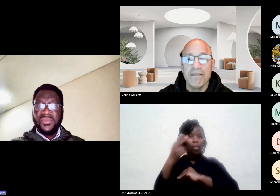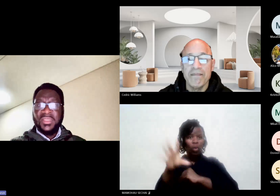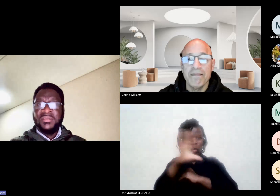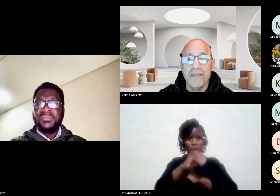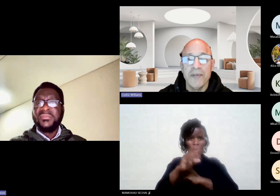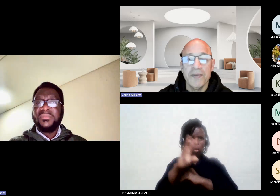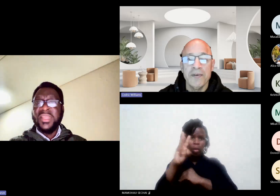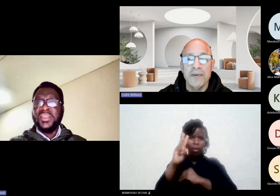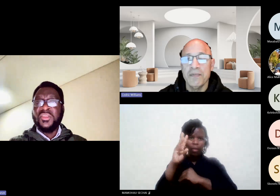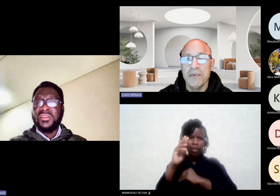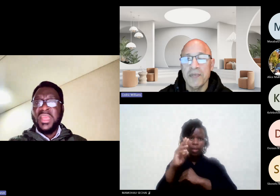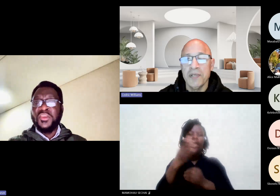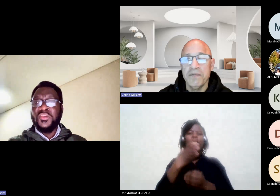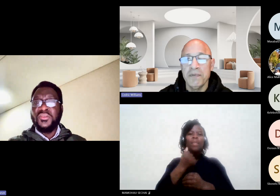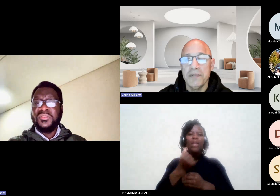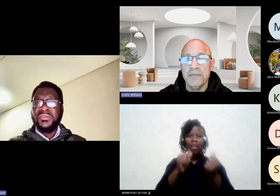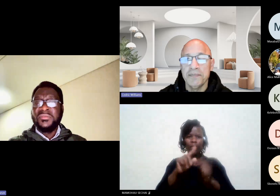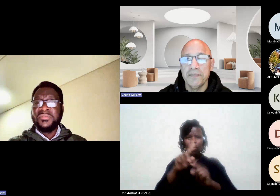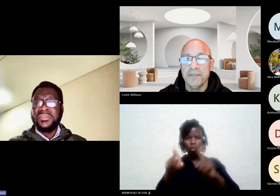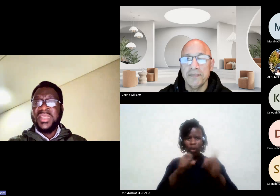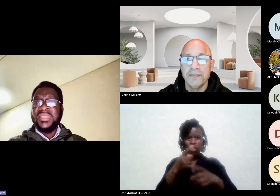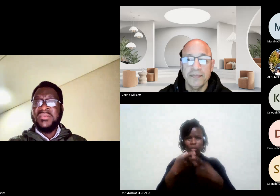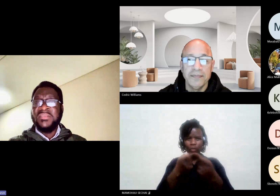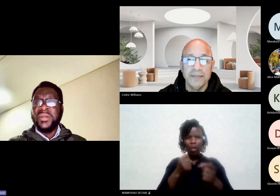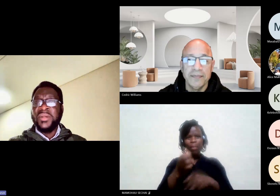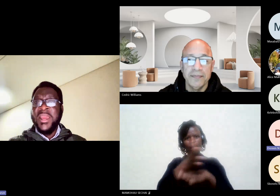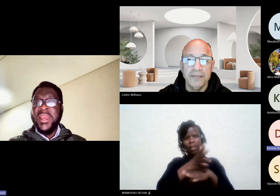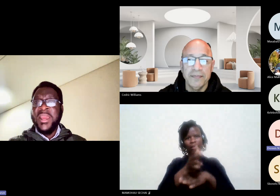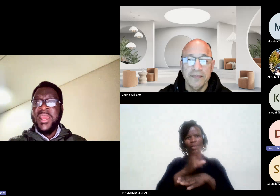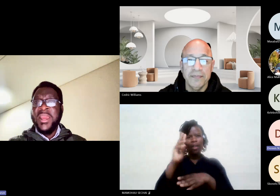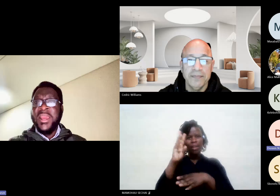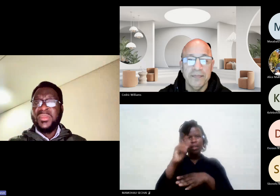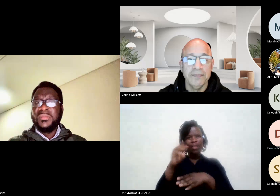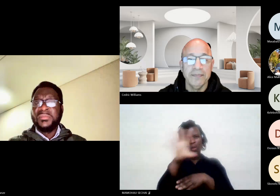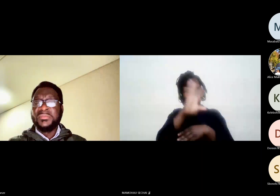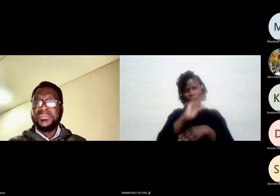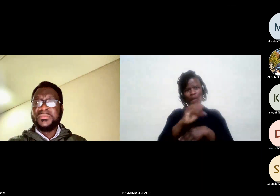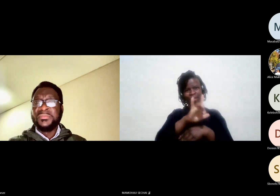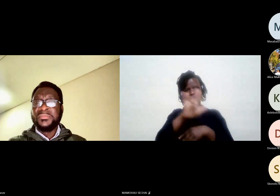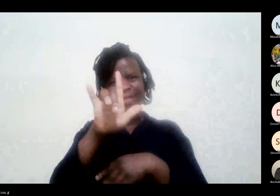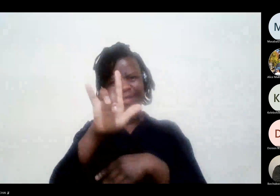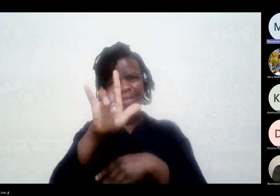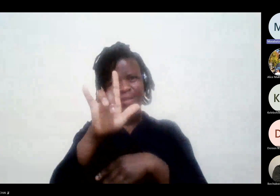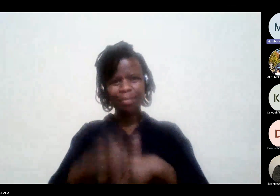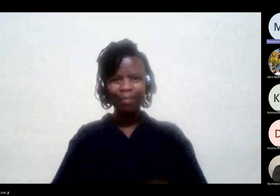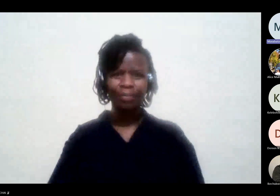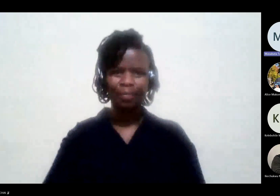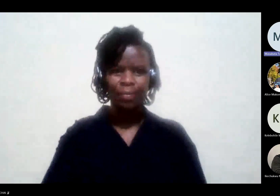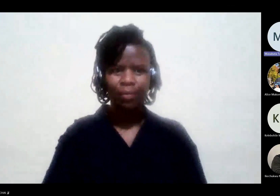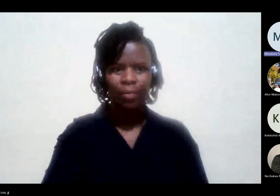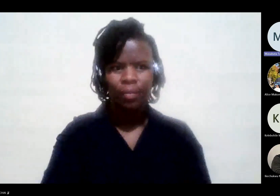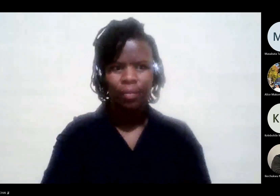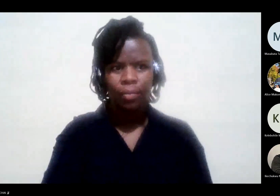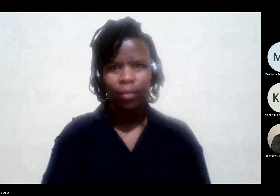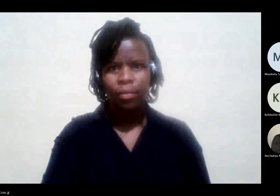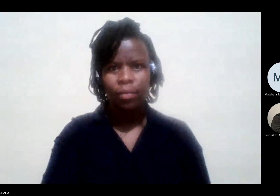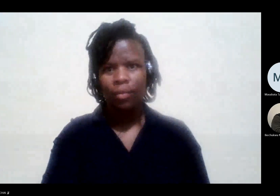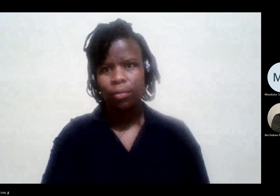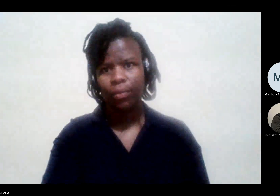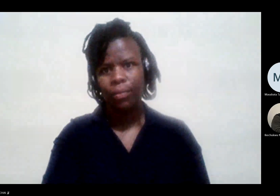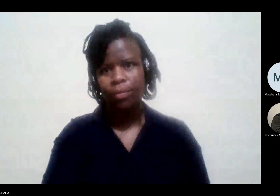Thursday. Thank you. Thank Good night, everyone. you. Good night, everybody. Bye. Good night.